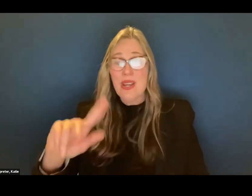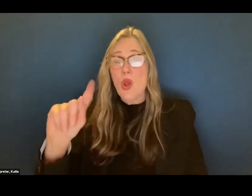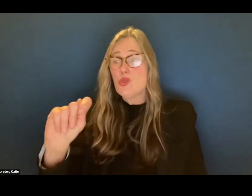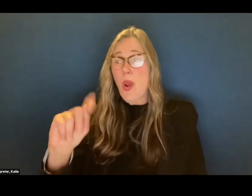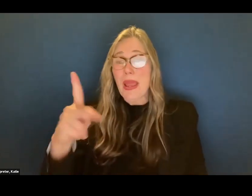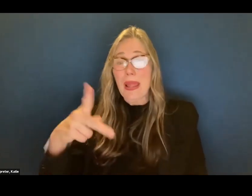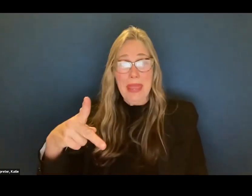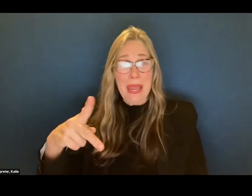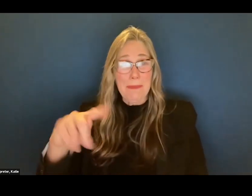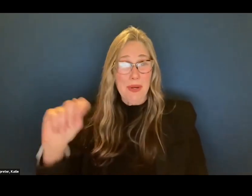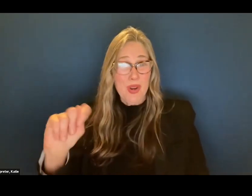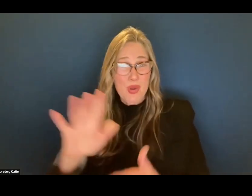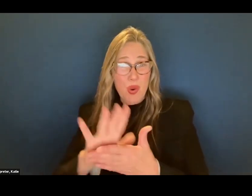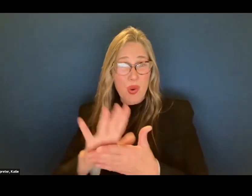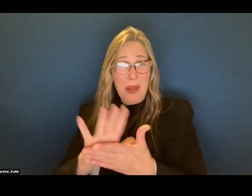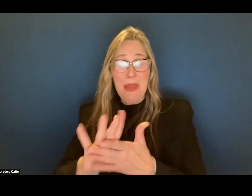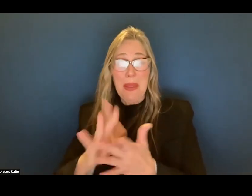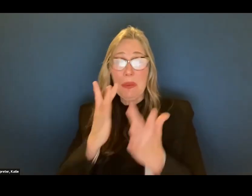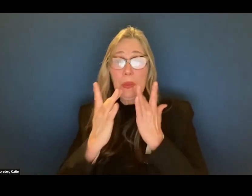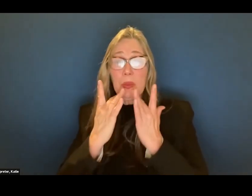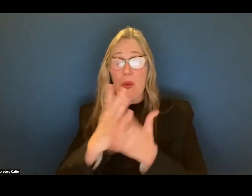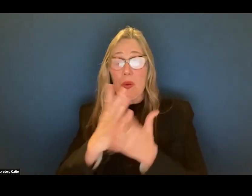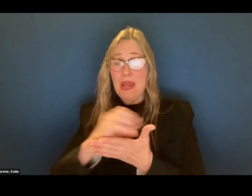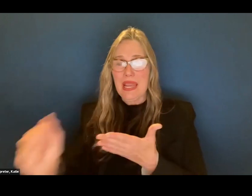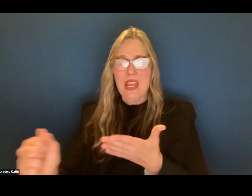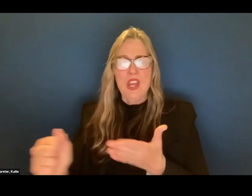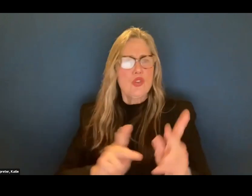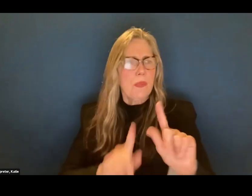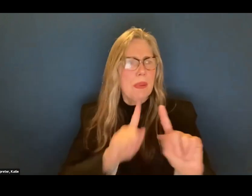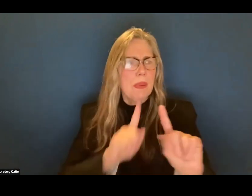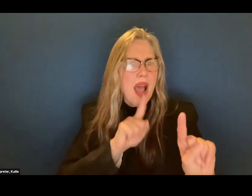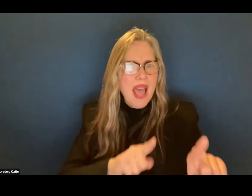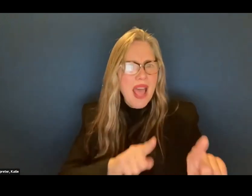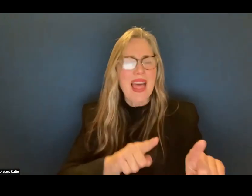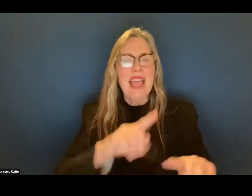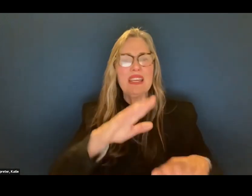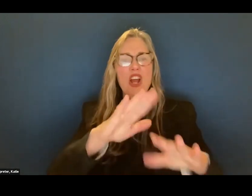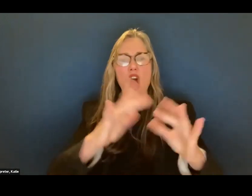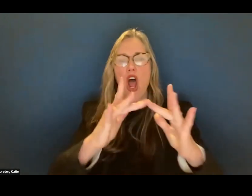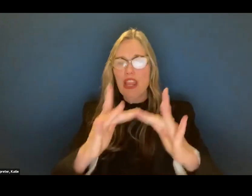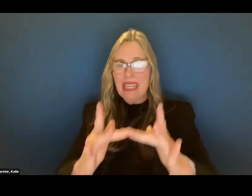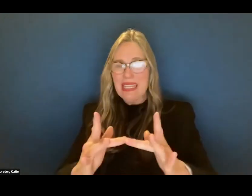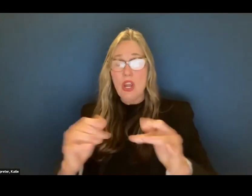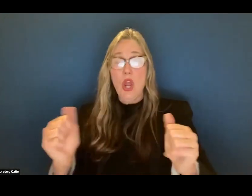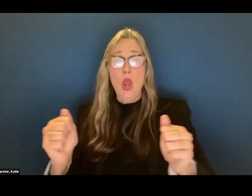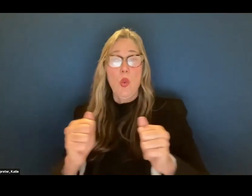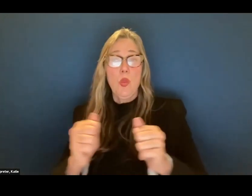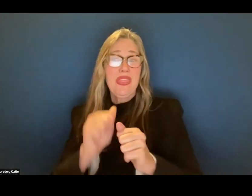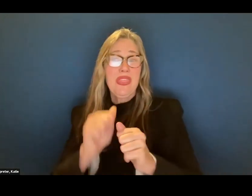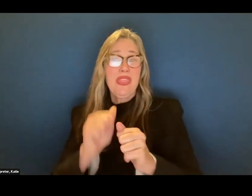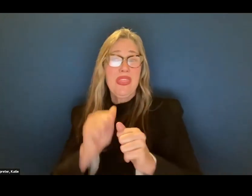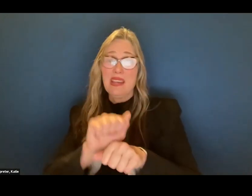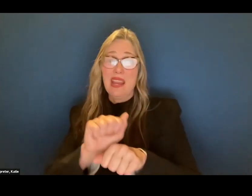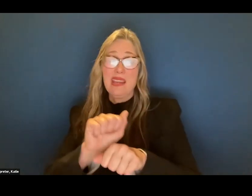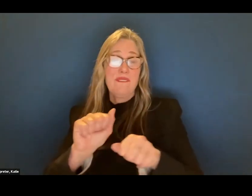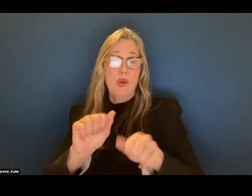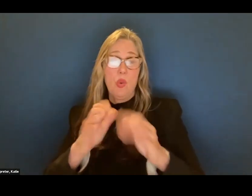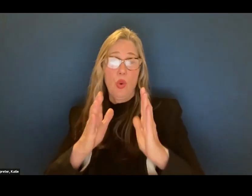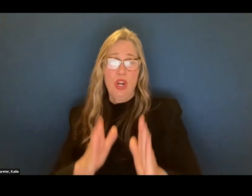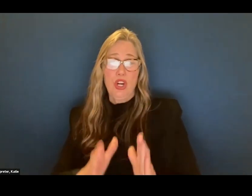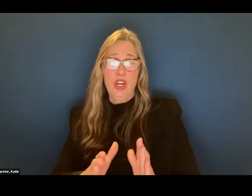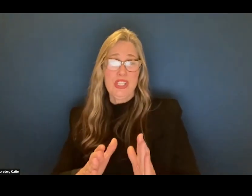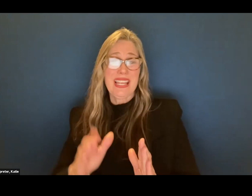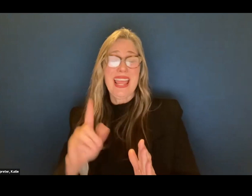So the massive online orders combined with the worker shortage really physically broke the